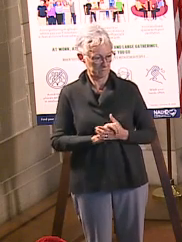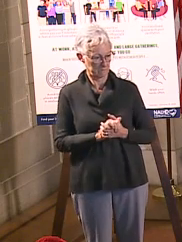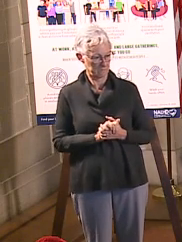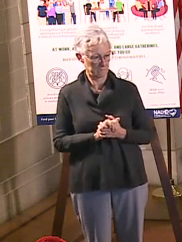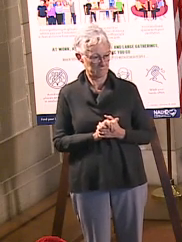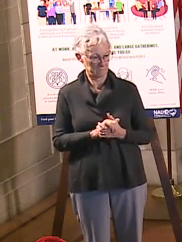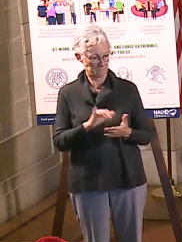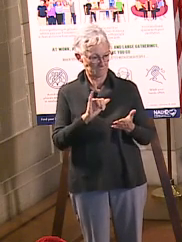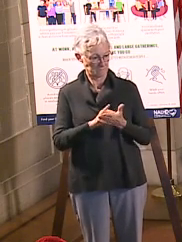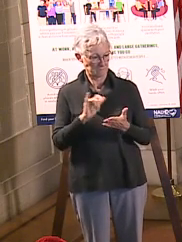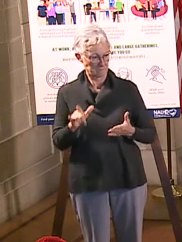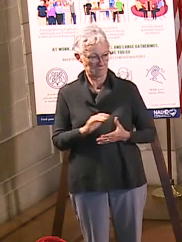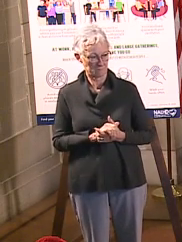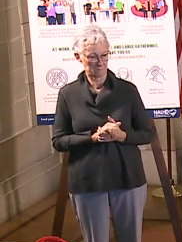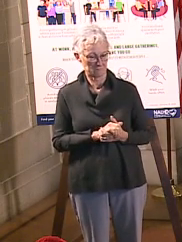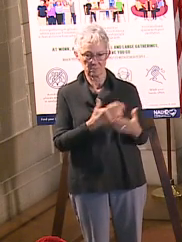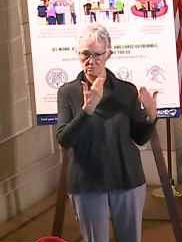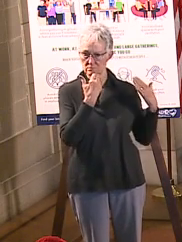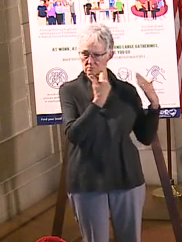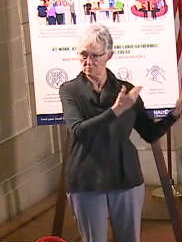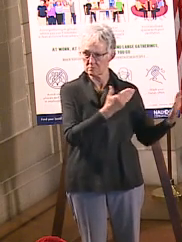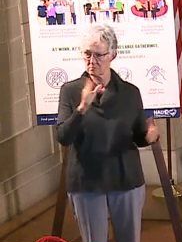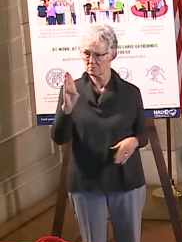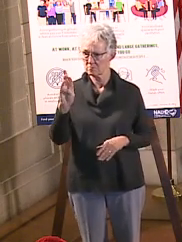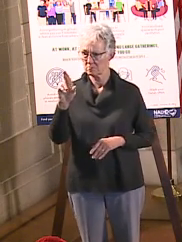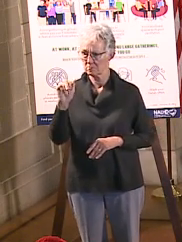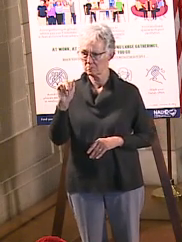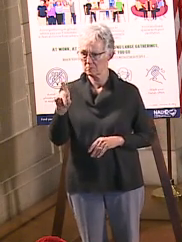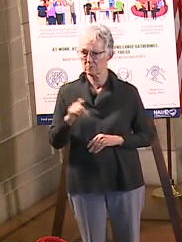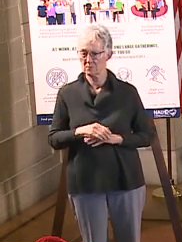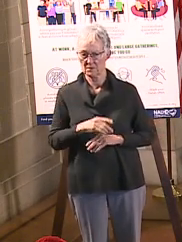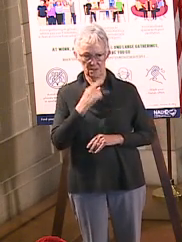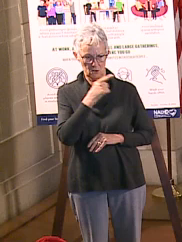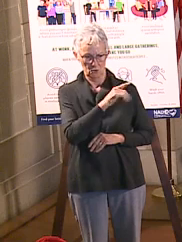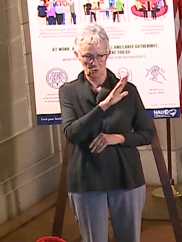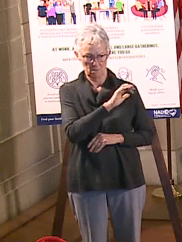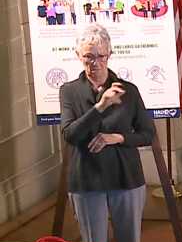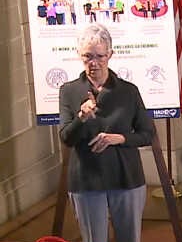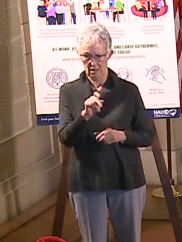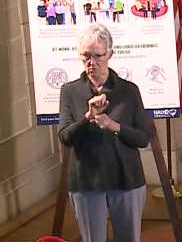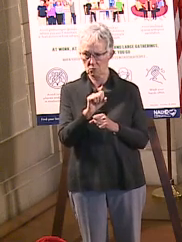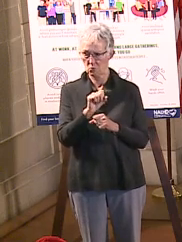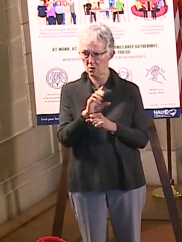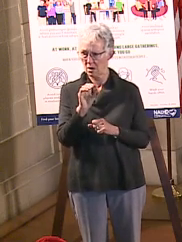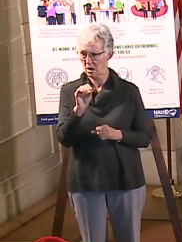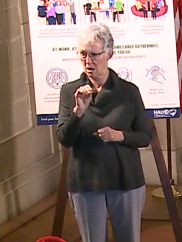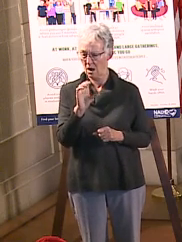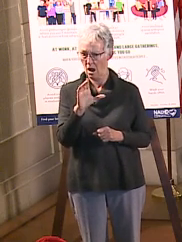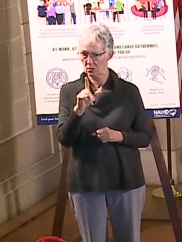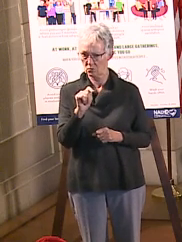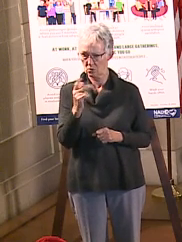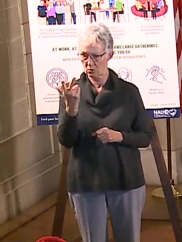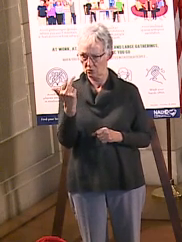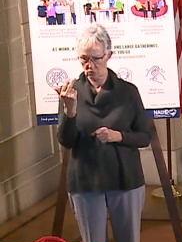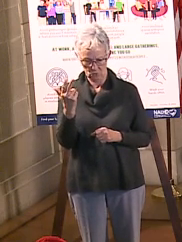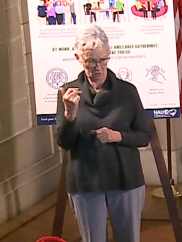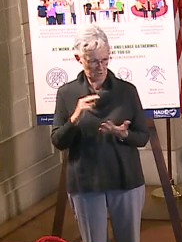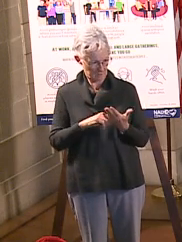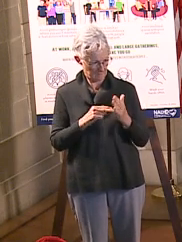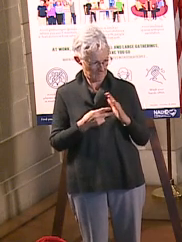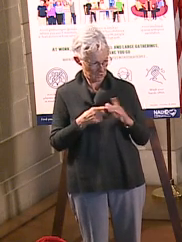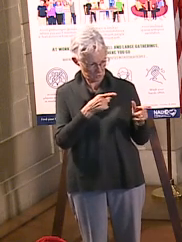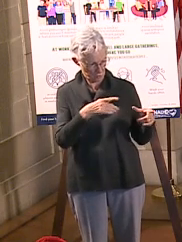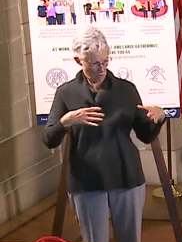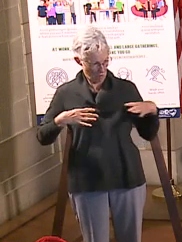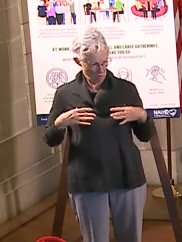you. Hey, thank you very much, Brad. So you said you got back, I think, about October 13th or so. Does that mean that you were really out of work for